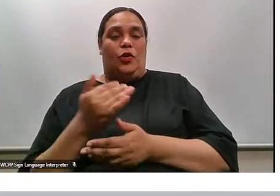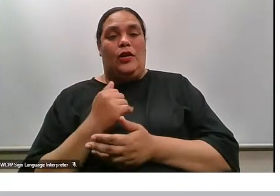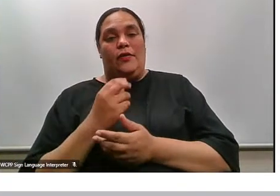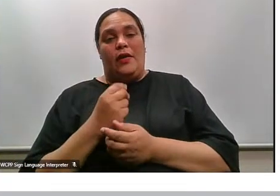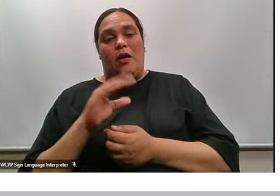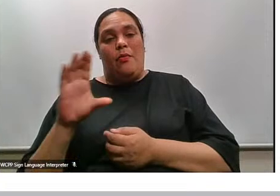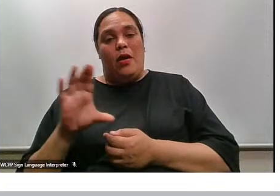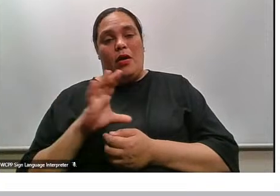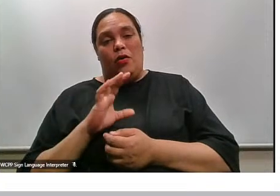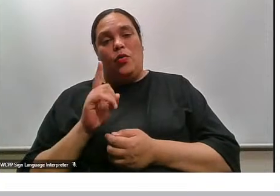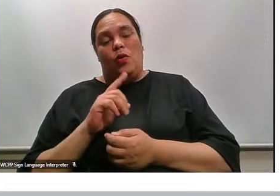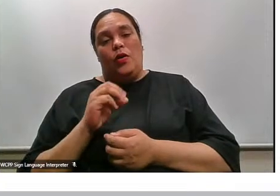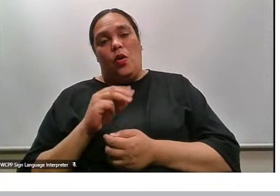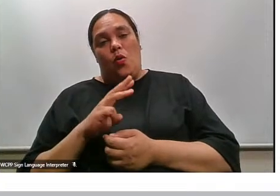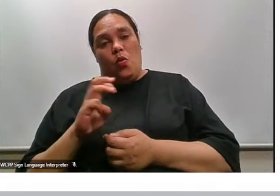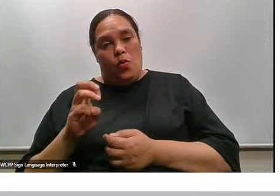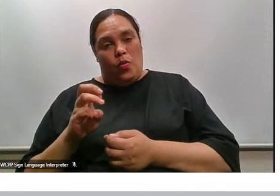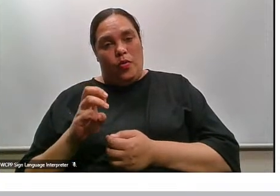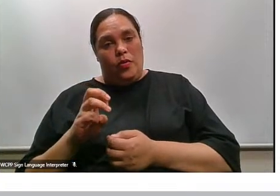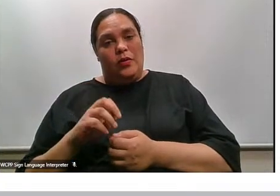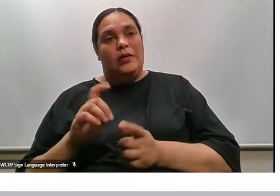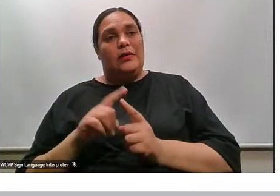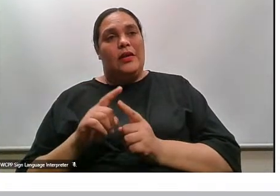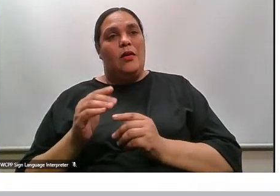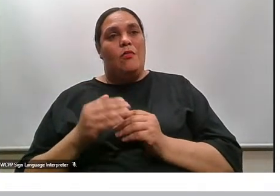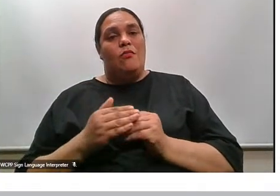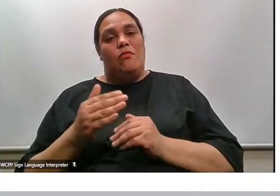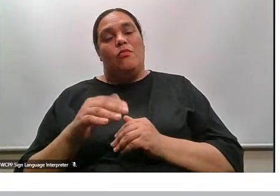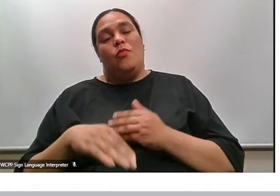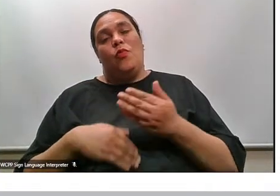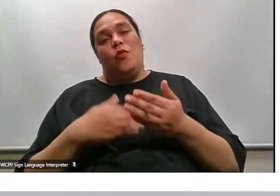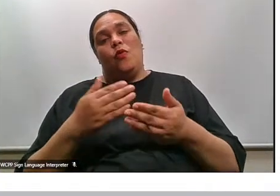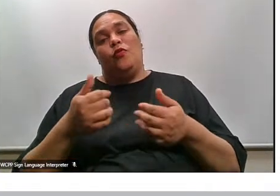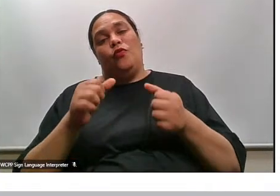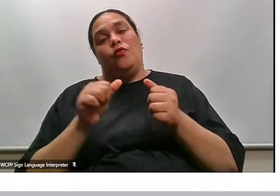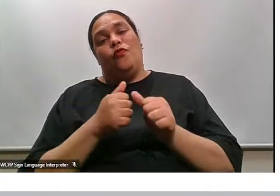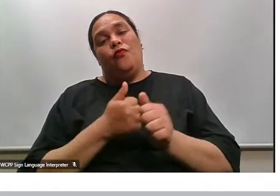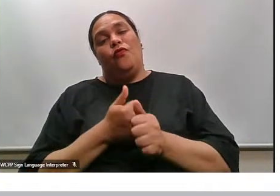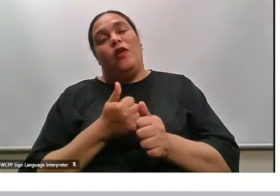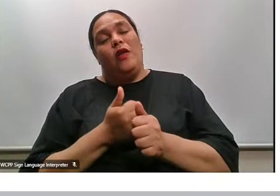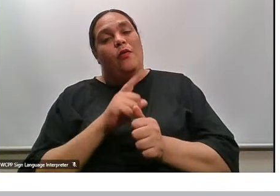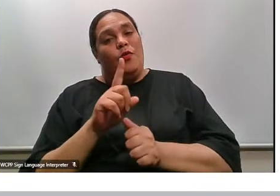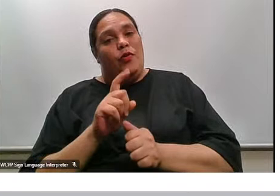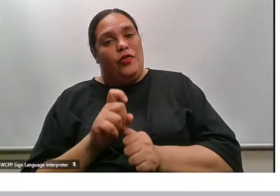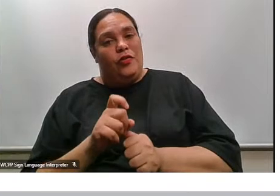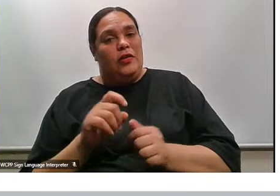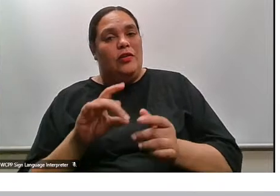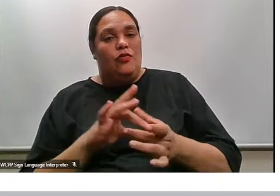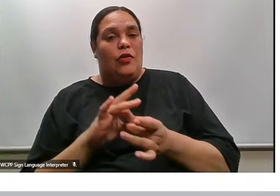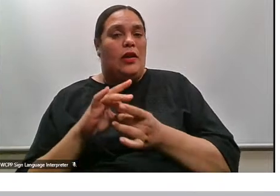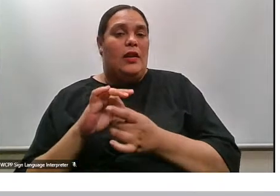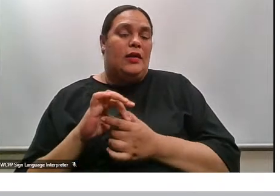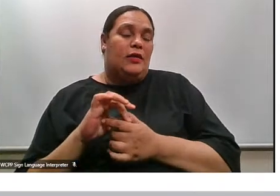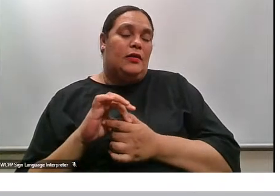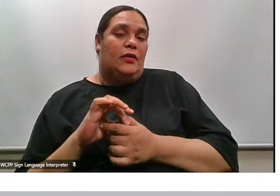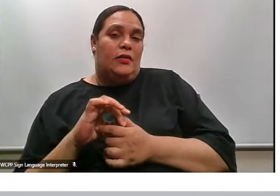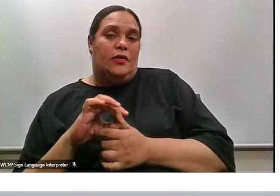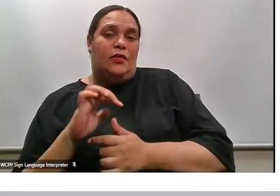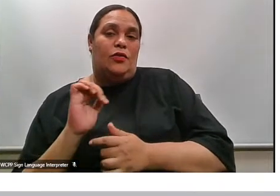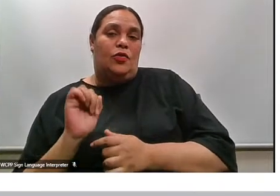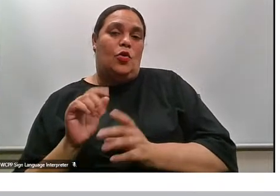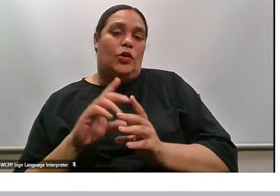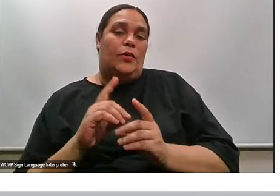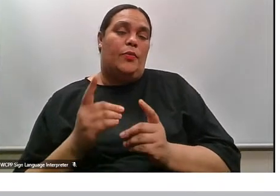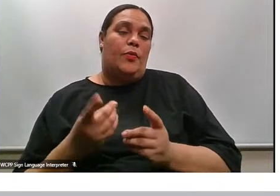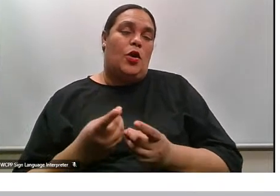that is owing. Moving over to the follow-up question relating to the